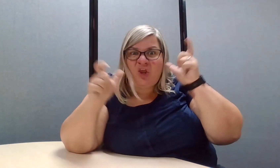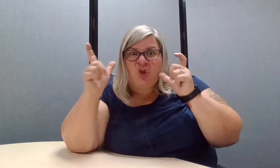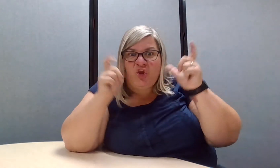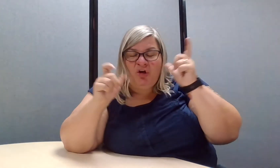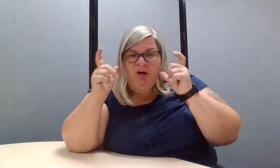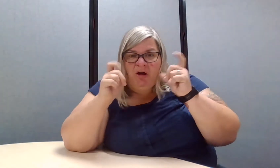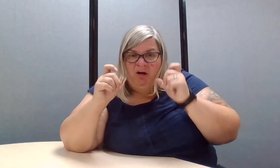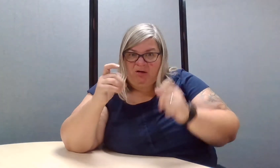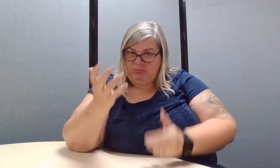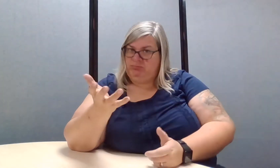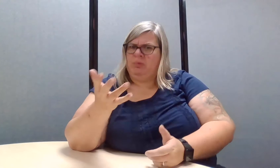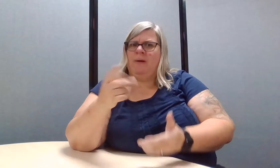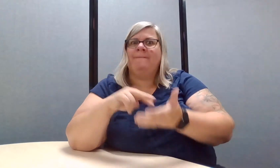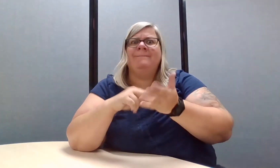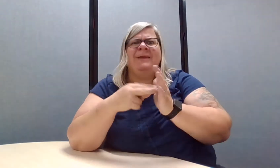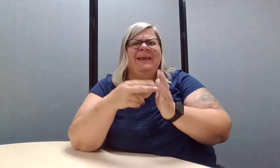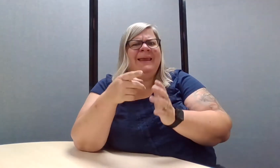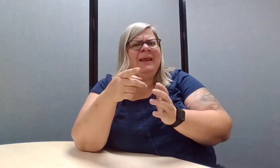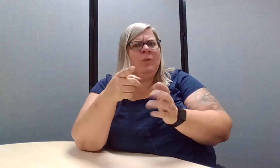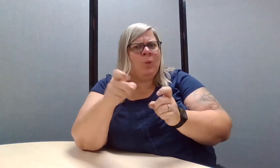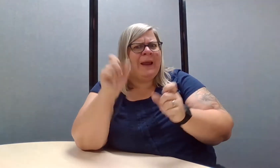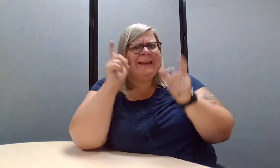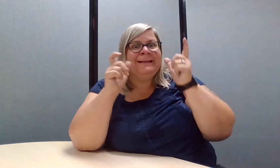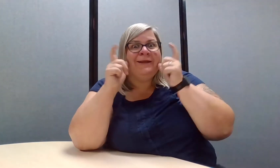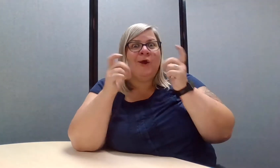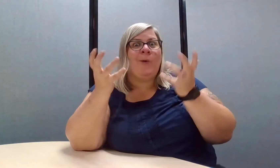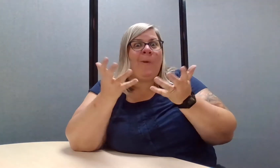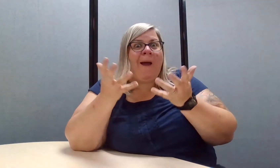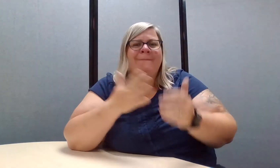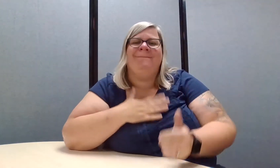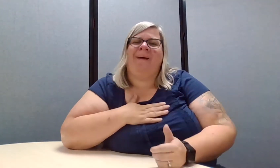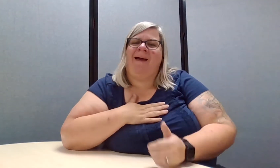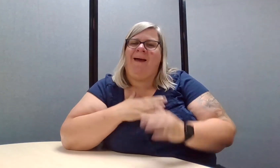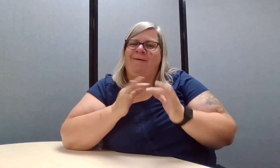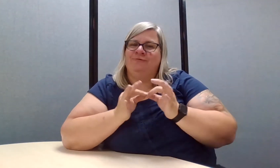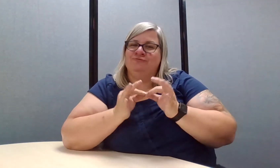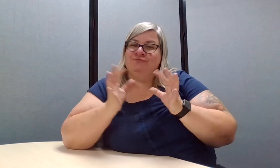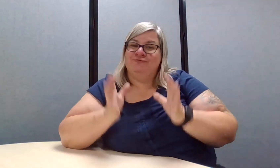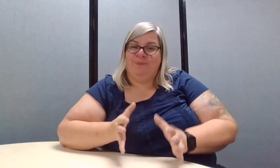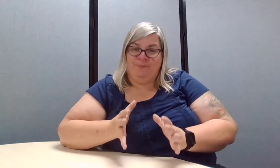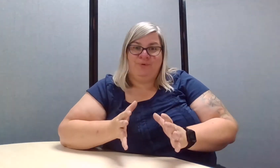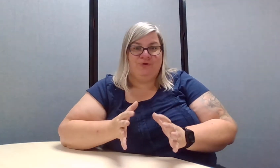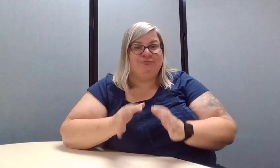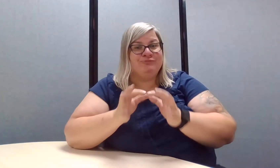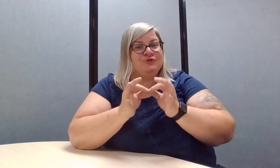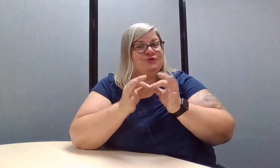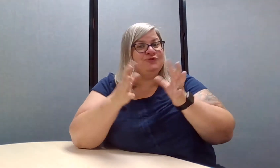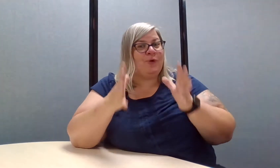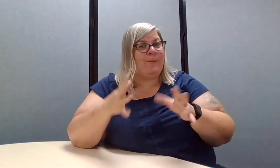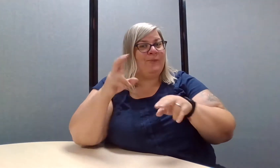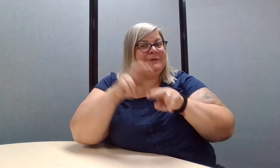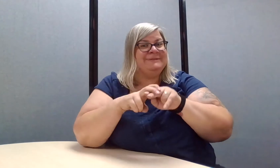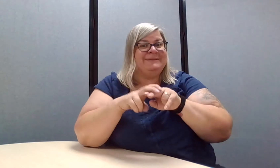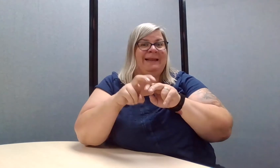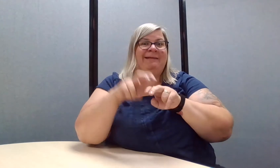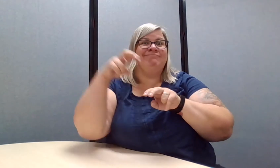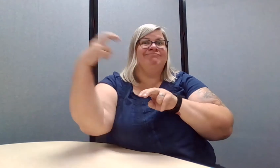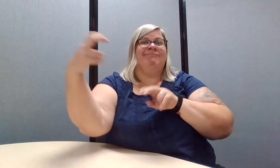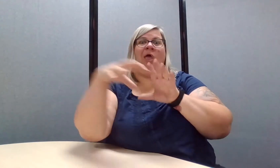Now, you who can hear those sounds. And the voice you hear is the voice of the